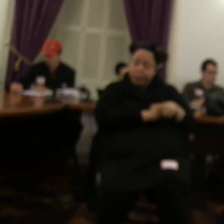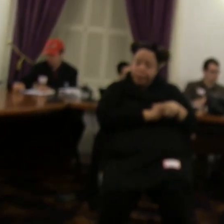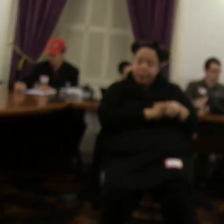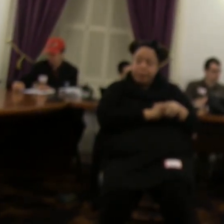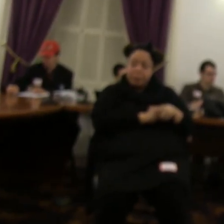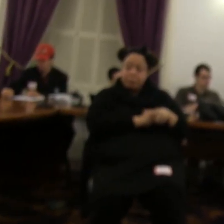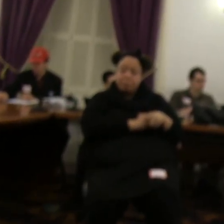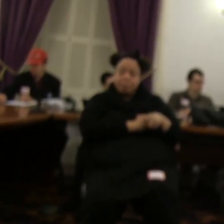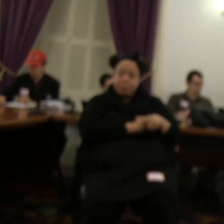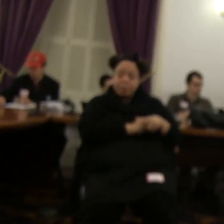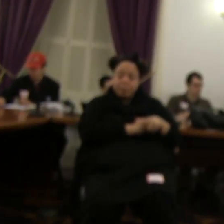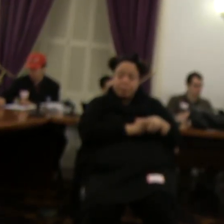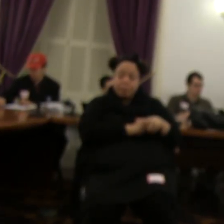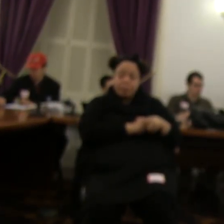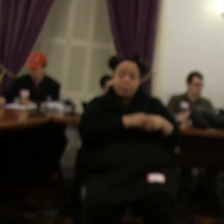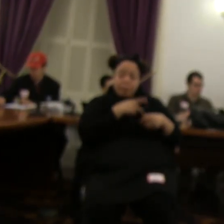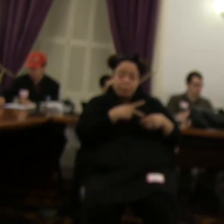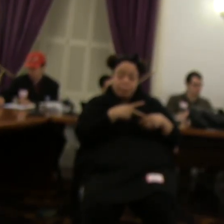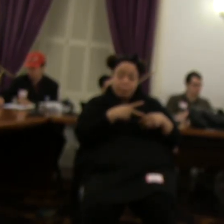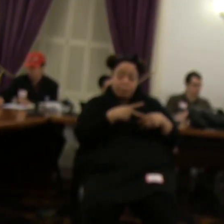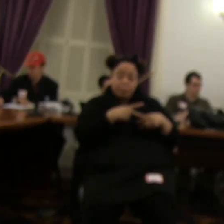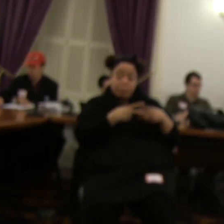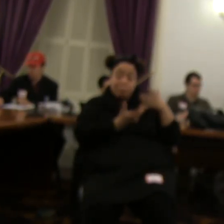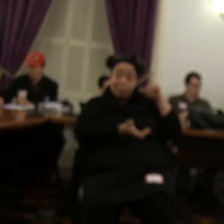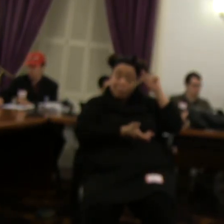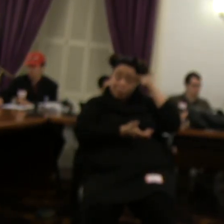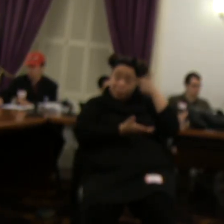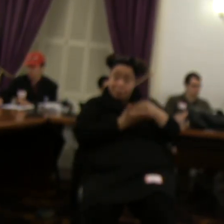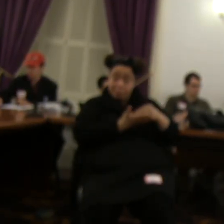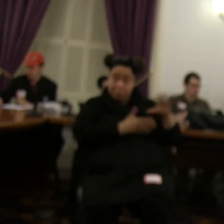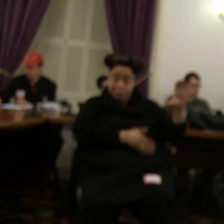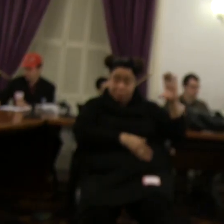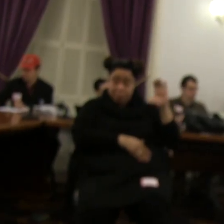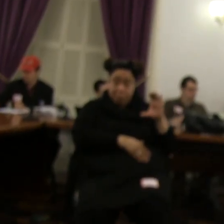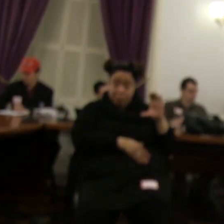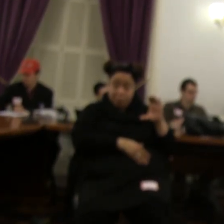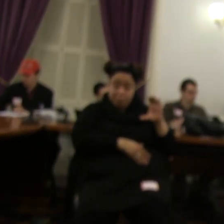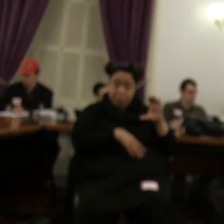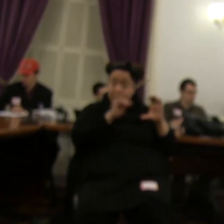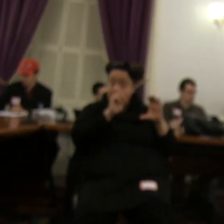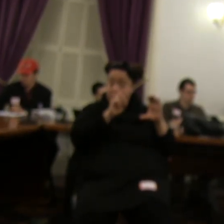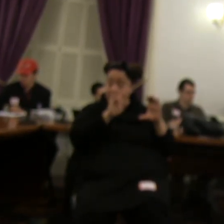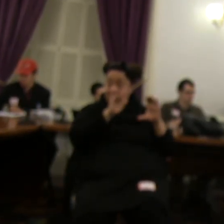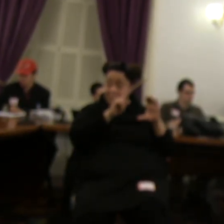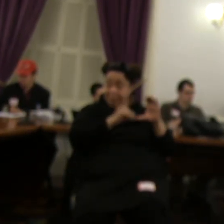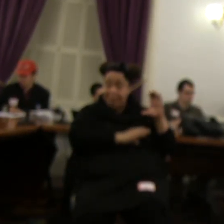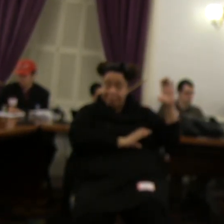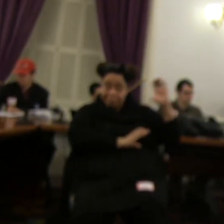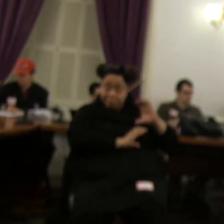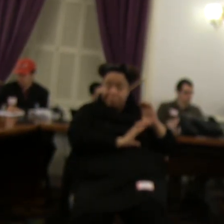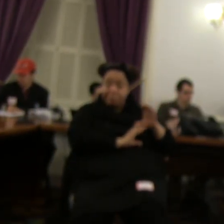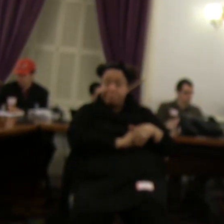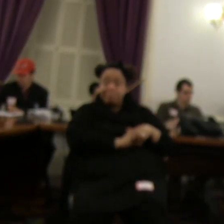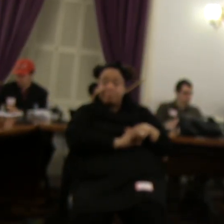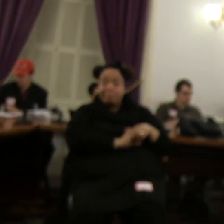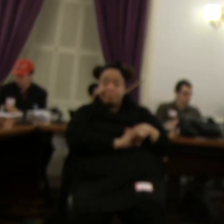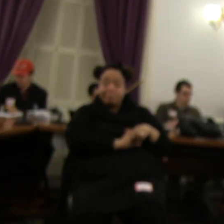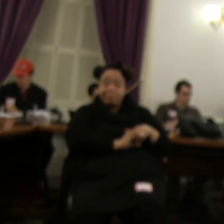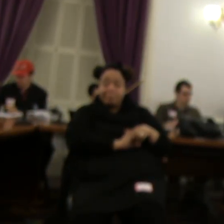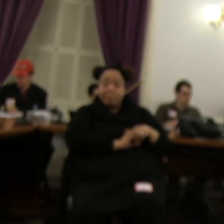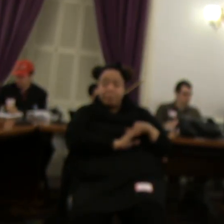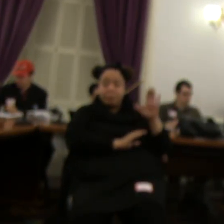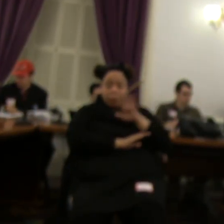SSAs? Show of hands, folks who've heard of DAs and SSAs. So the designated agencies and